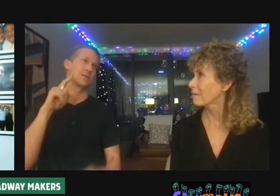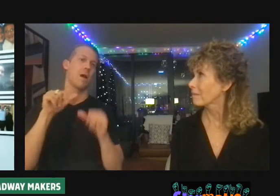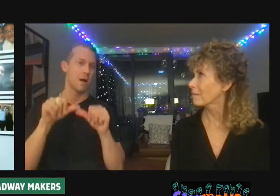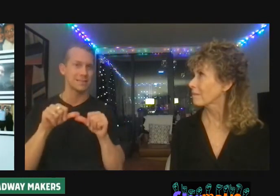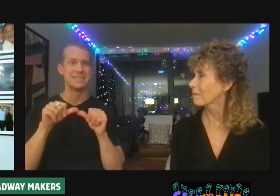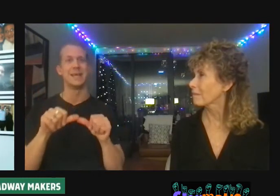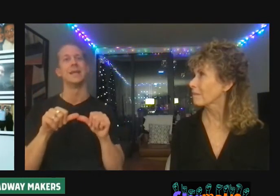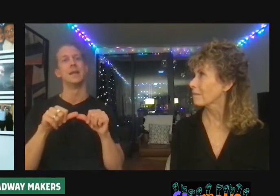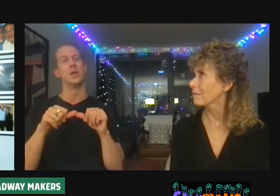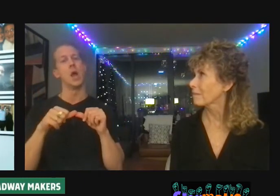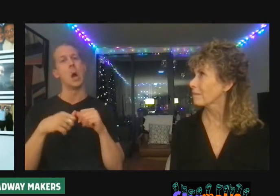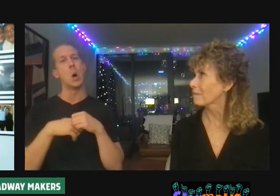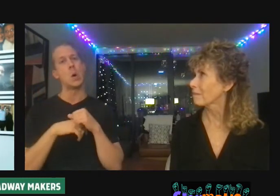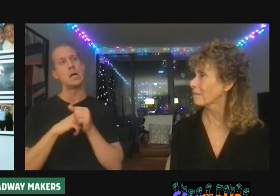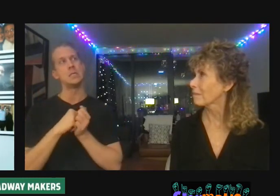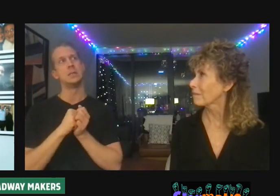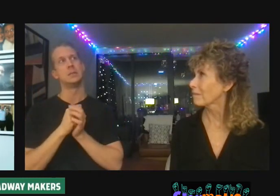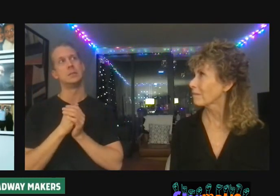it's just constant,